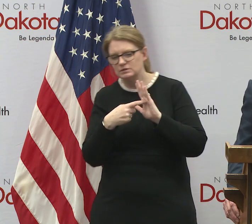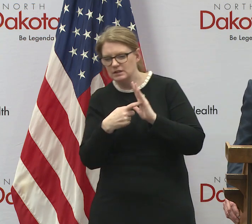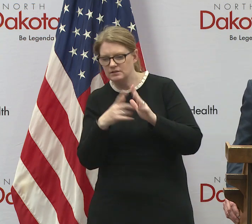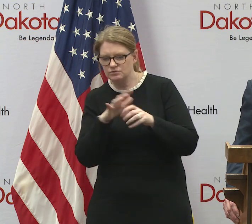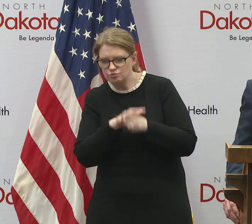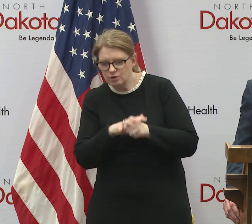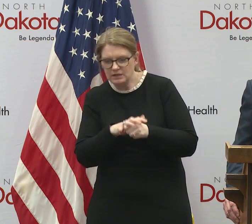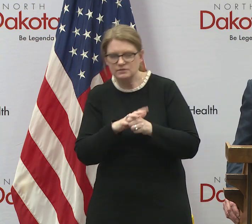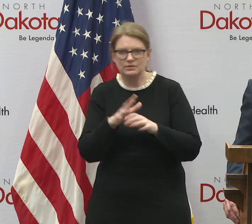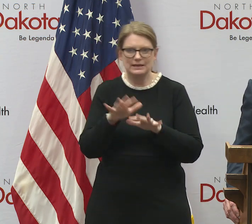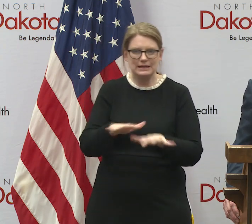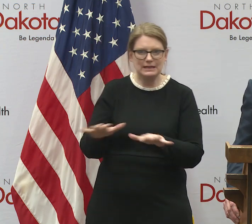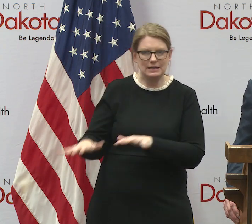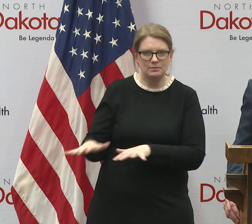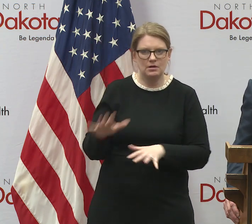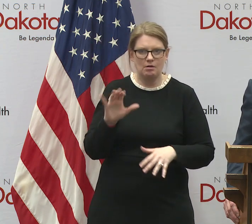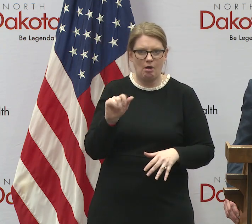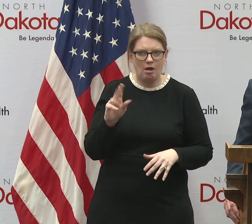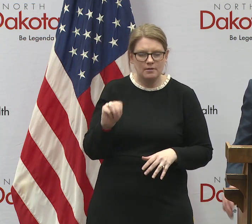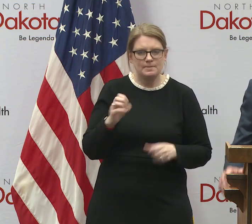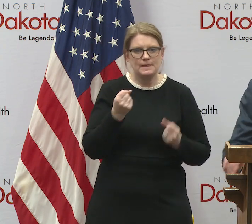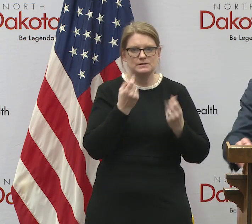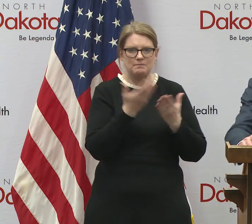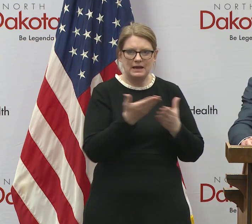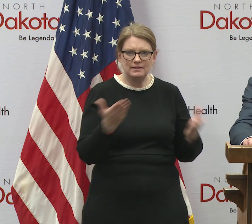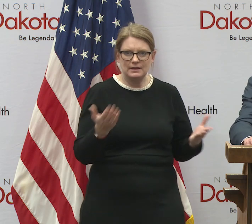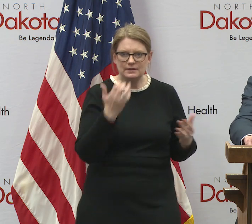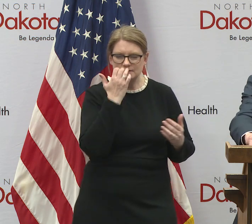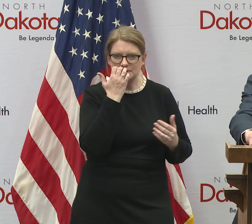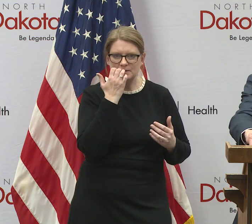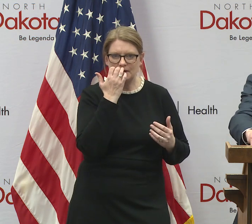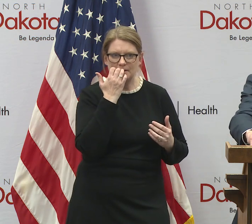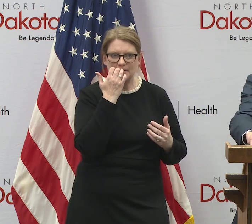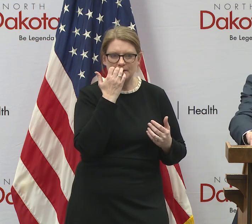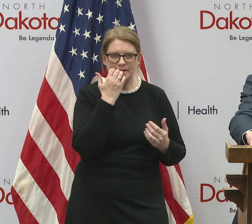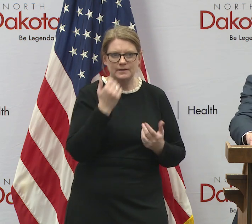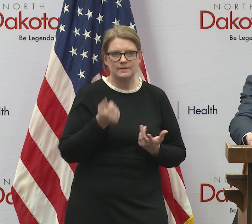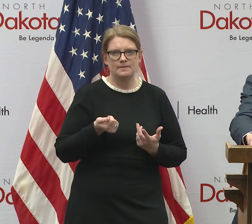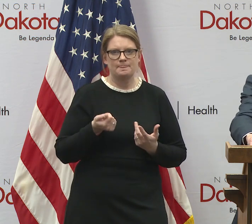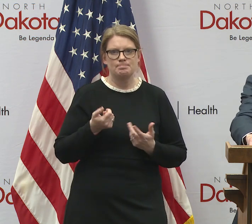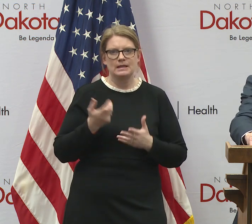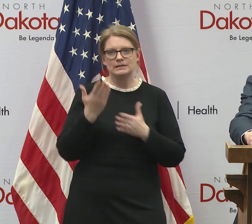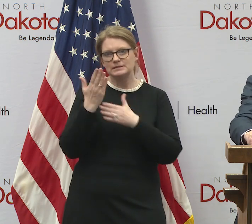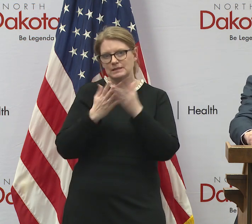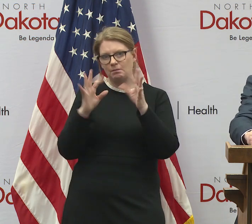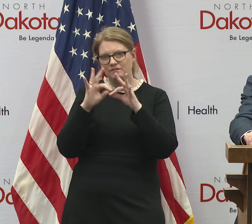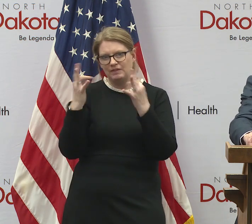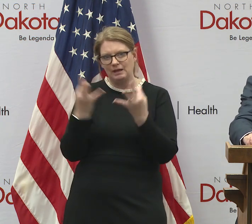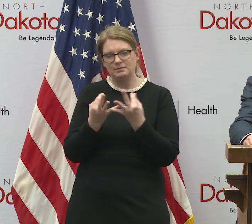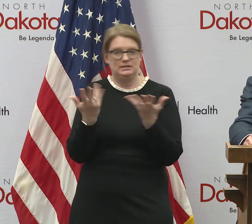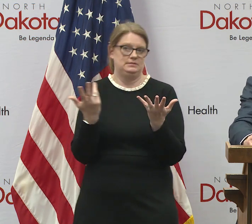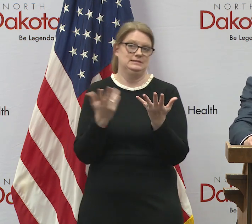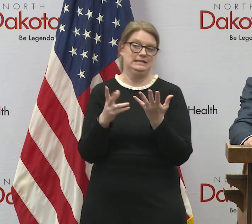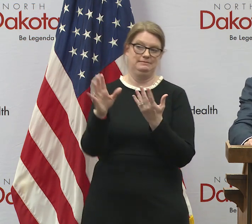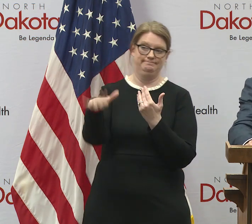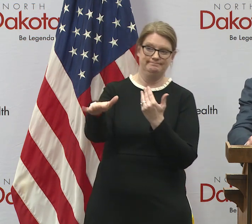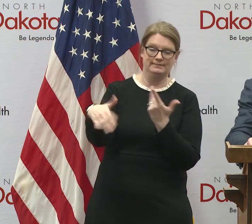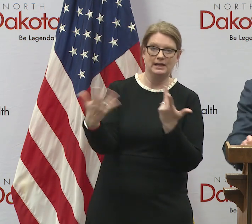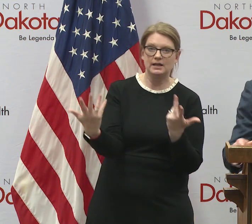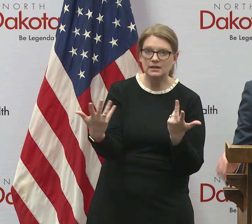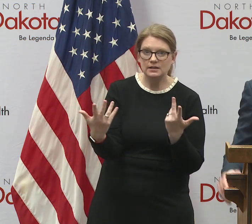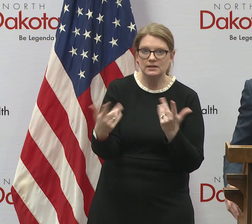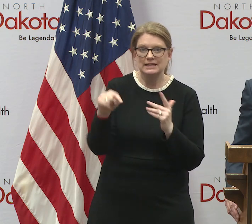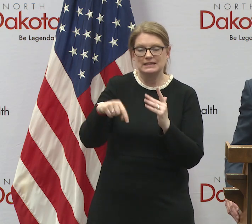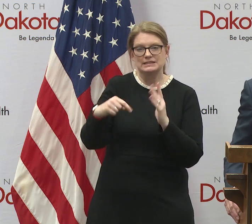calm. I know that there's a number of things out there, and I know that there are some families that have said, hey, we're